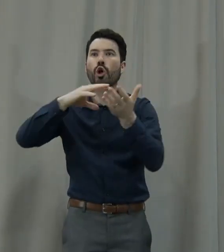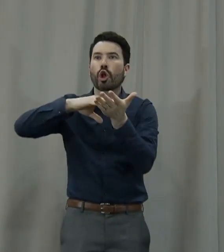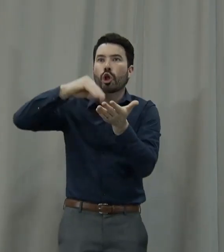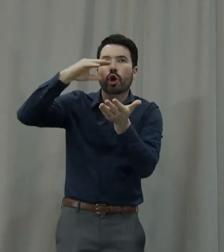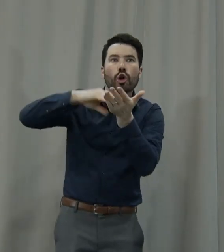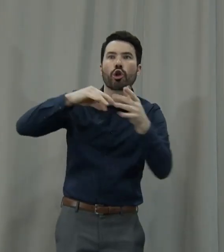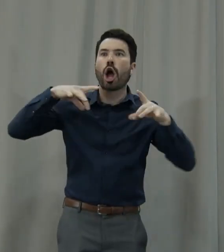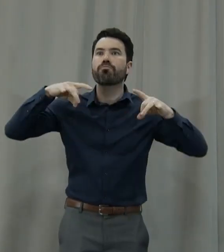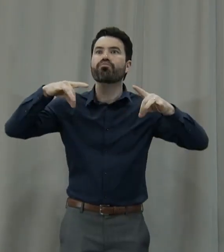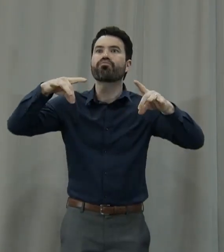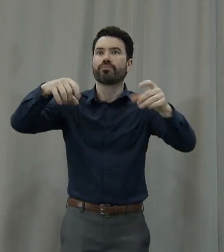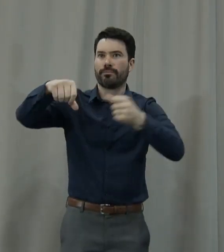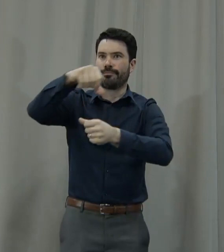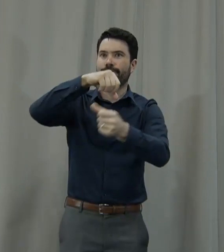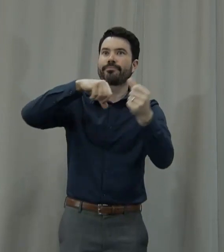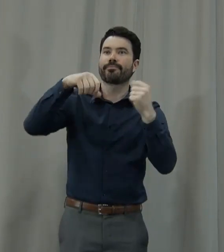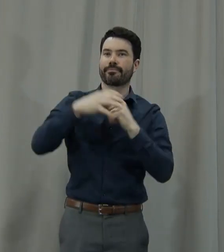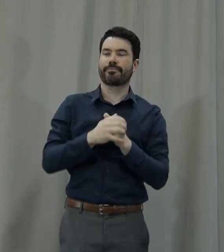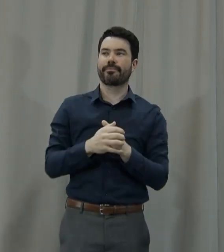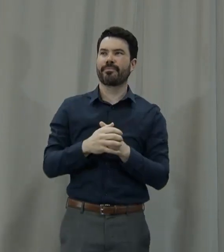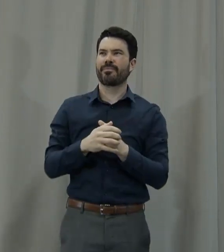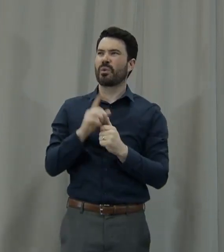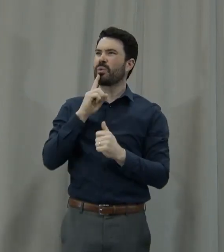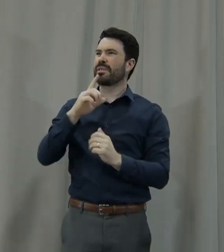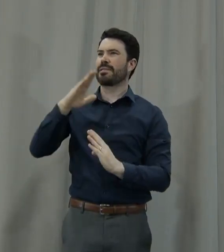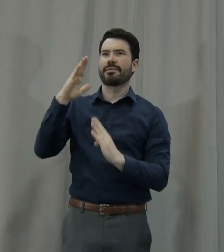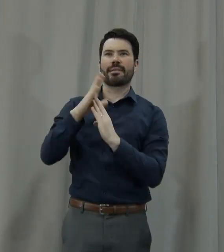this conference, to drive